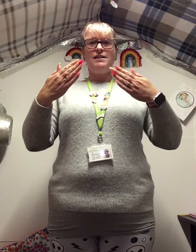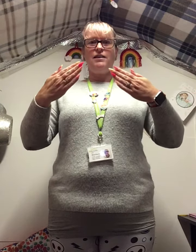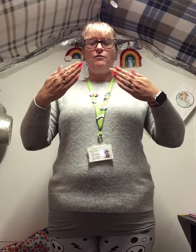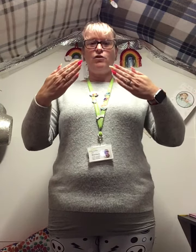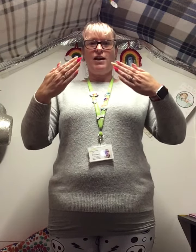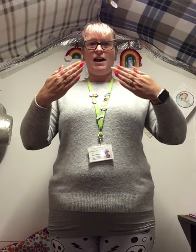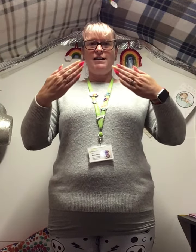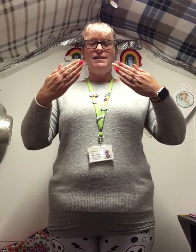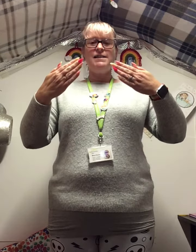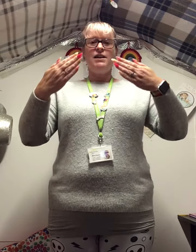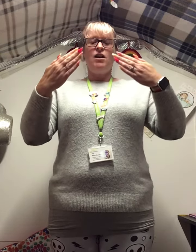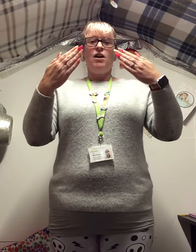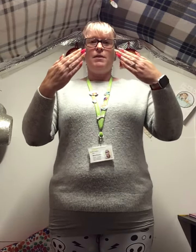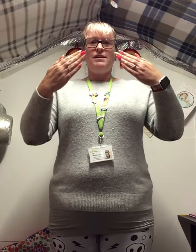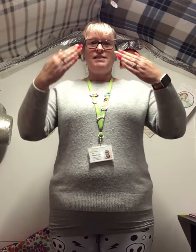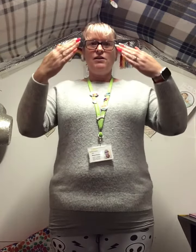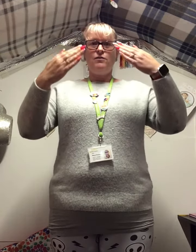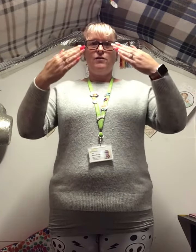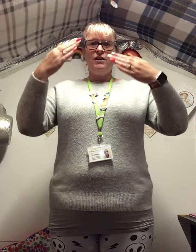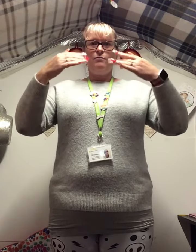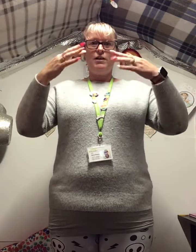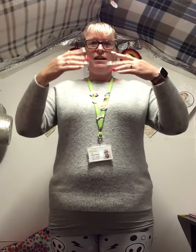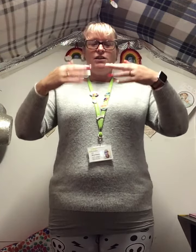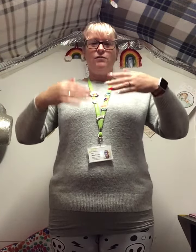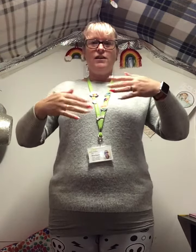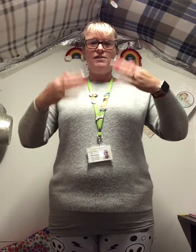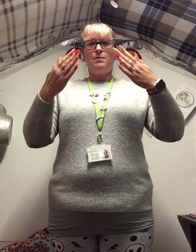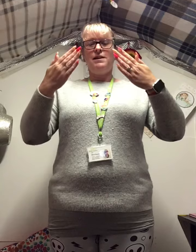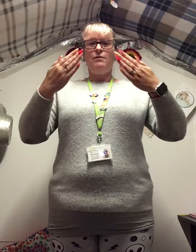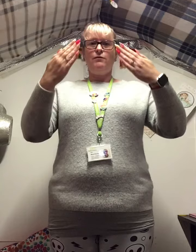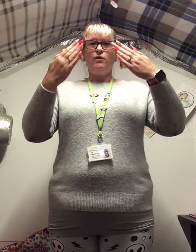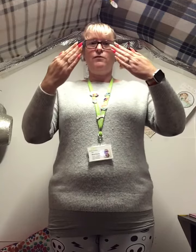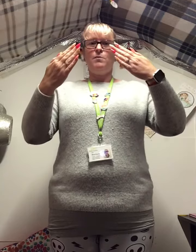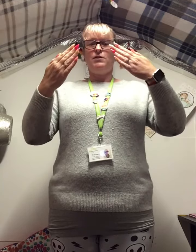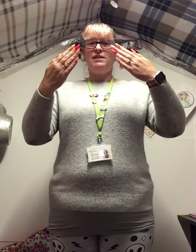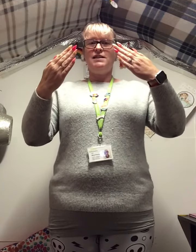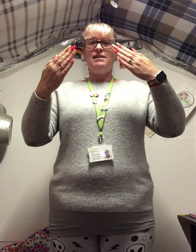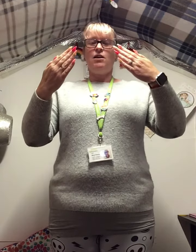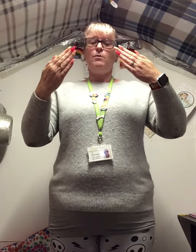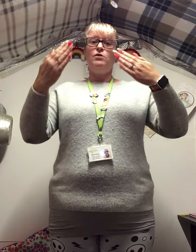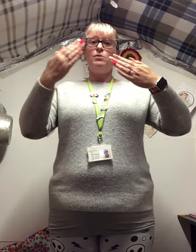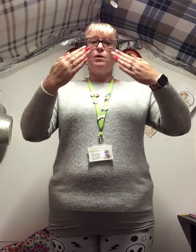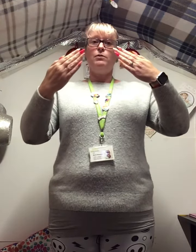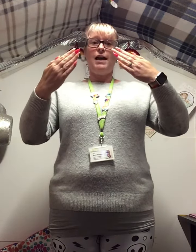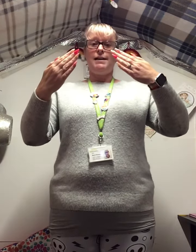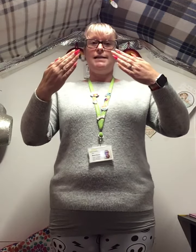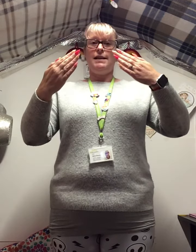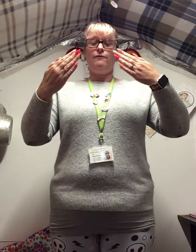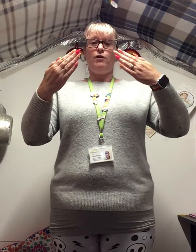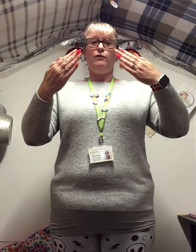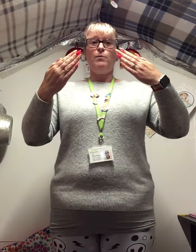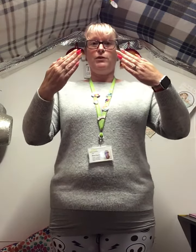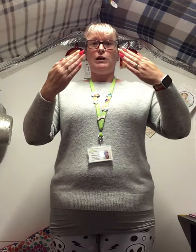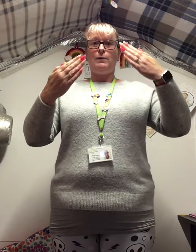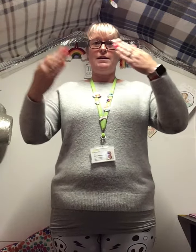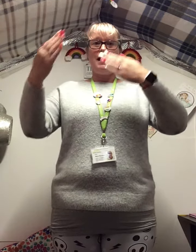together on your hands. But instead of wiggling your fingers up and down in front of your body, this time you swirl your hands in front of your body going down.